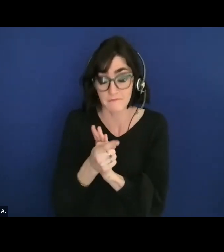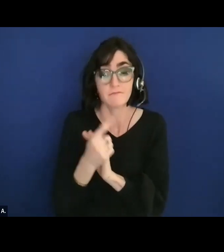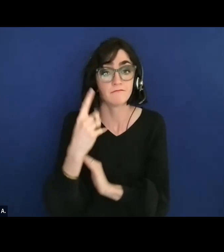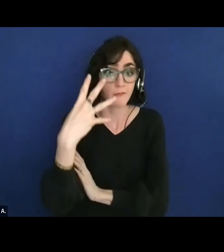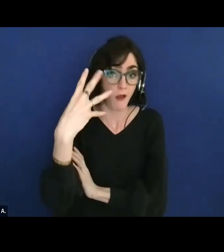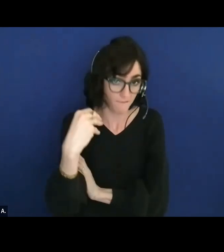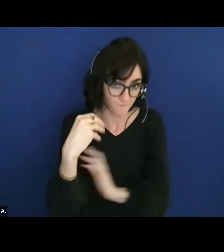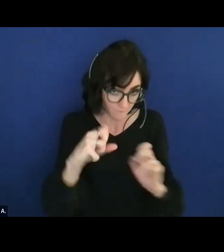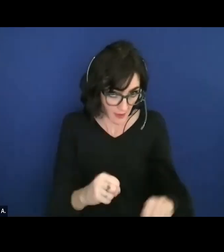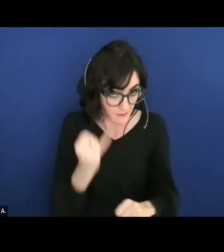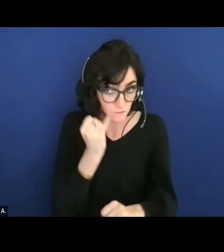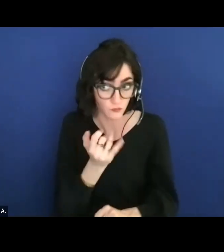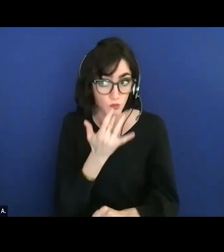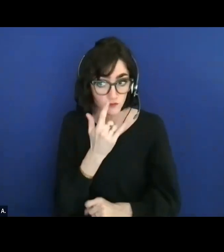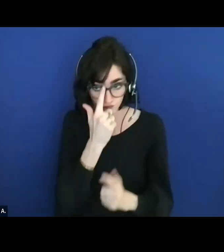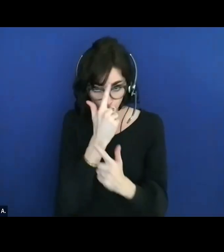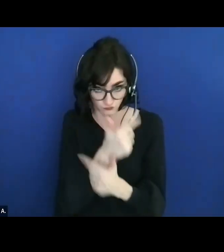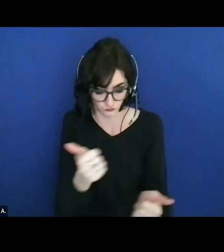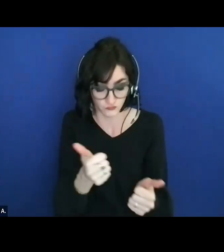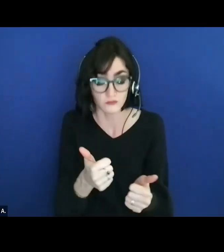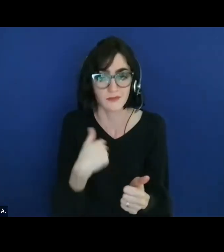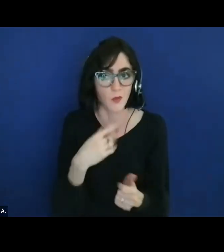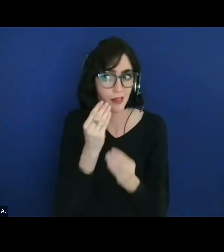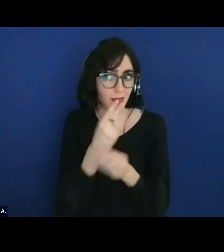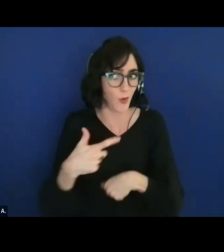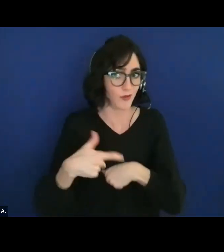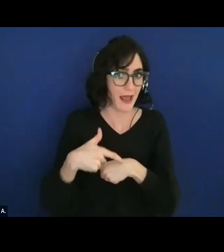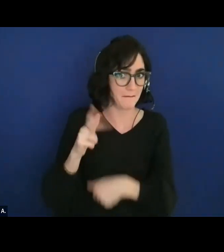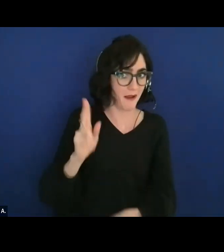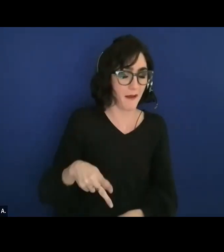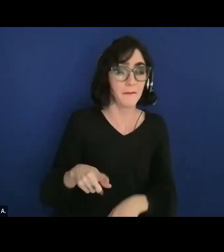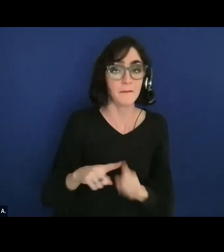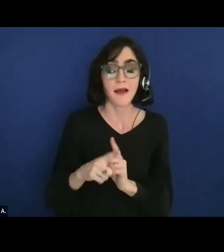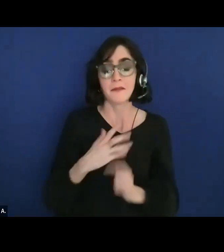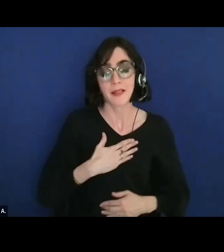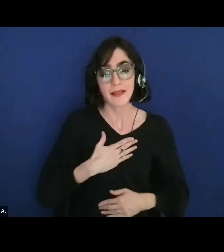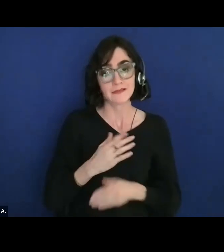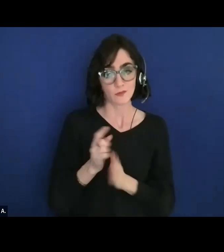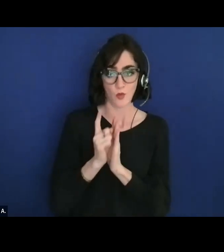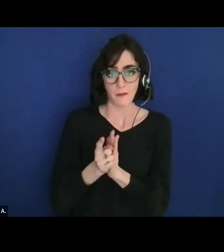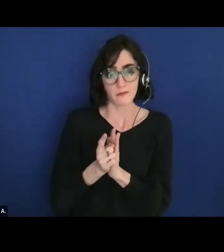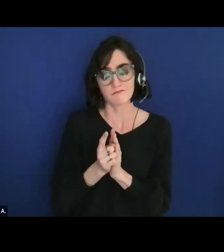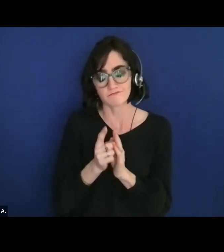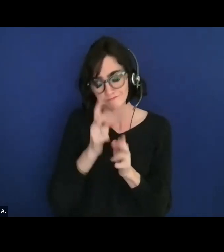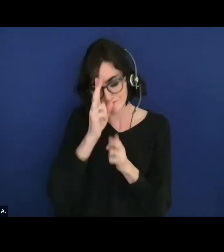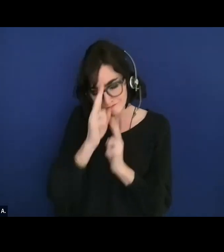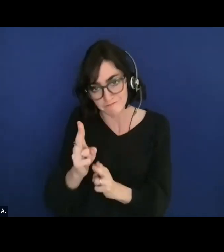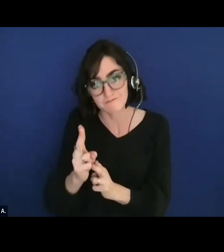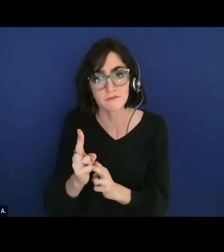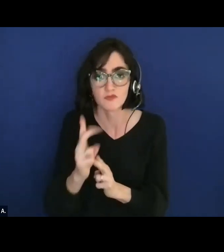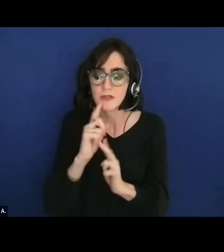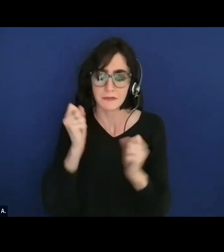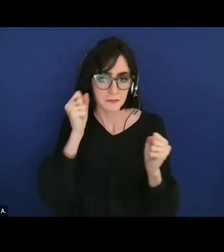camera if you would prefer. I'll let you know when the minute is up, but if you could please give a moment of your day to honor a